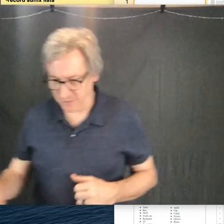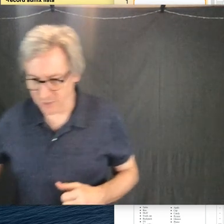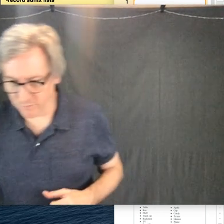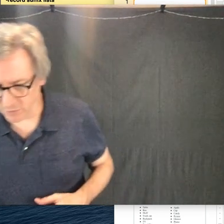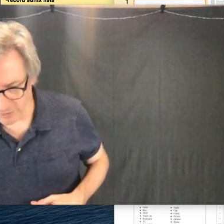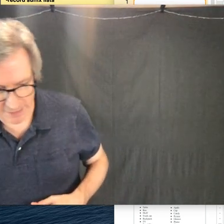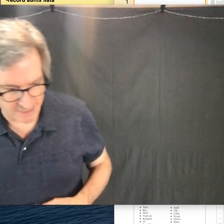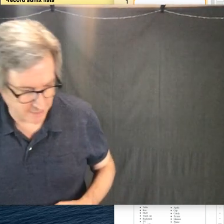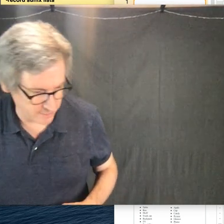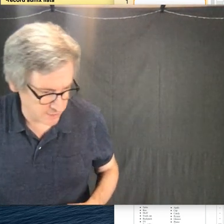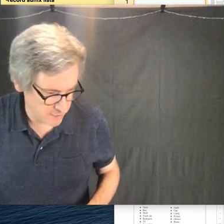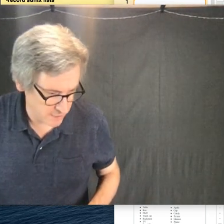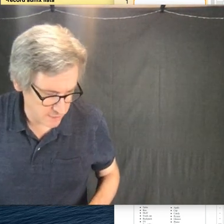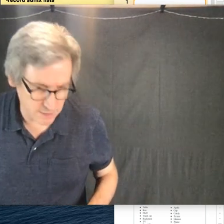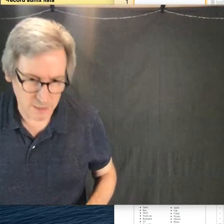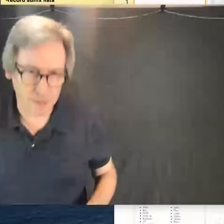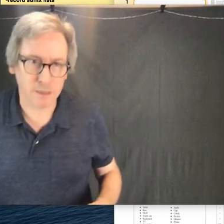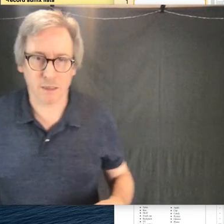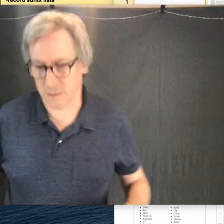Getting this bleed over. Hold on a second.